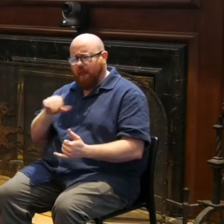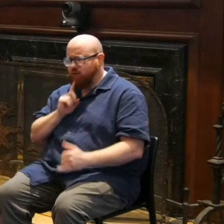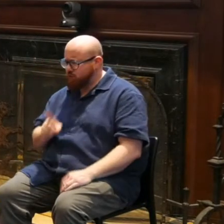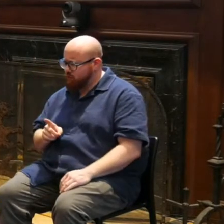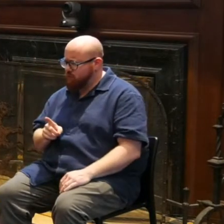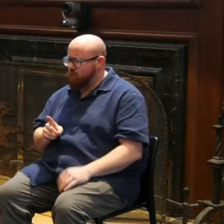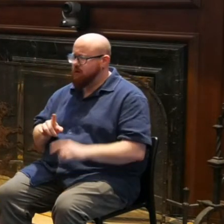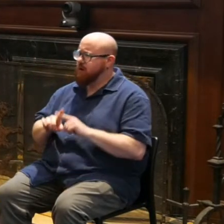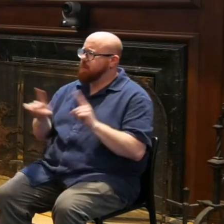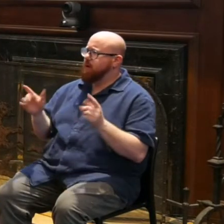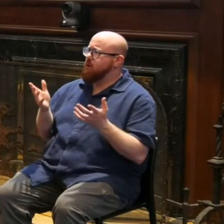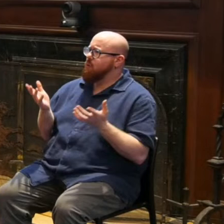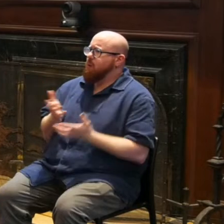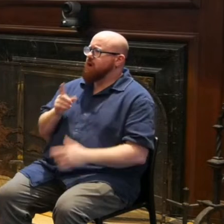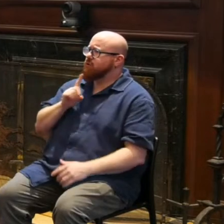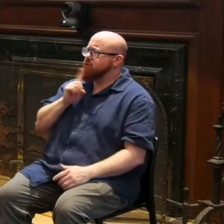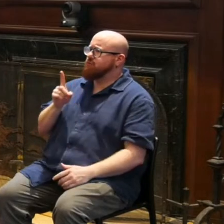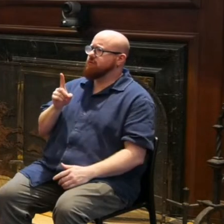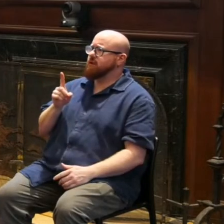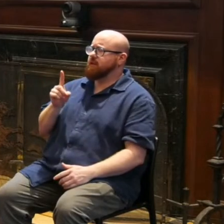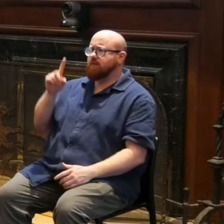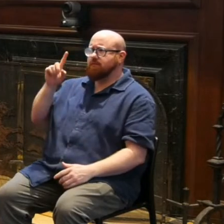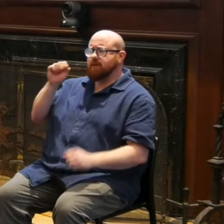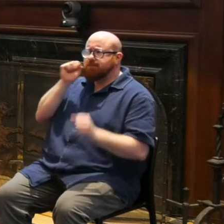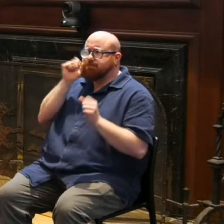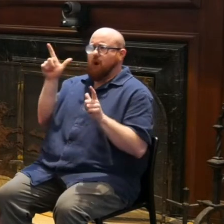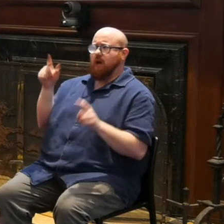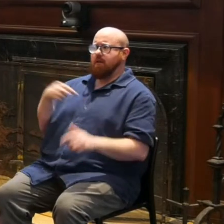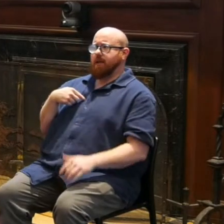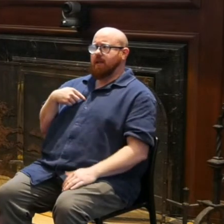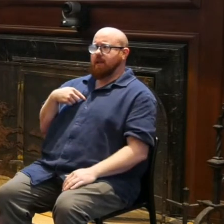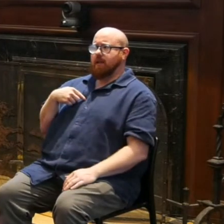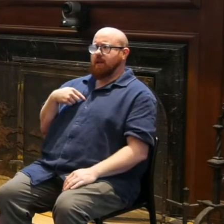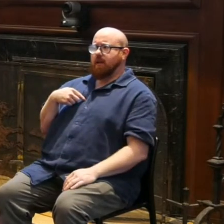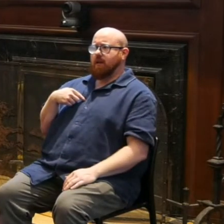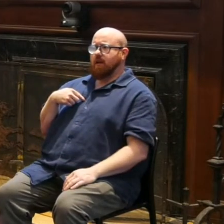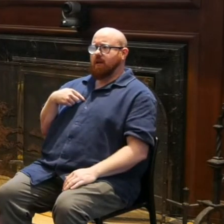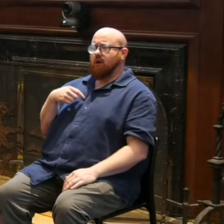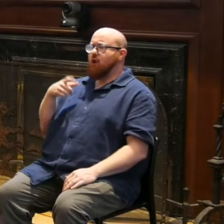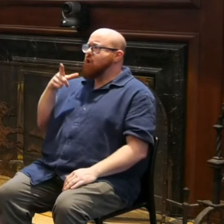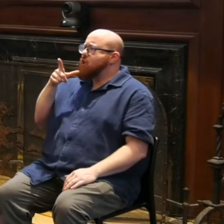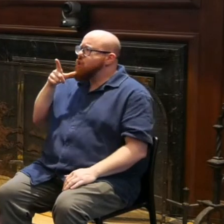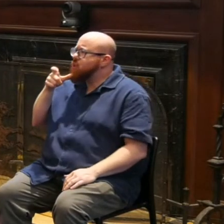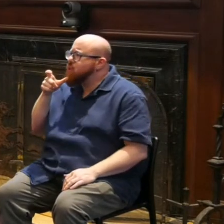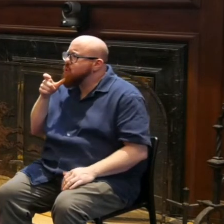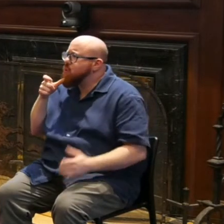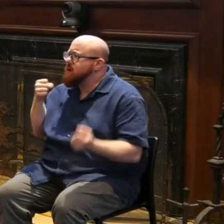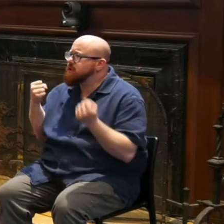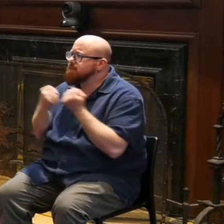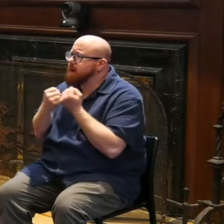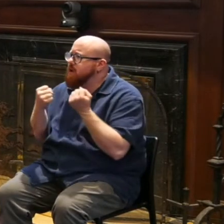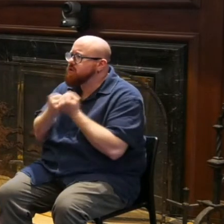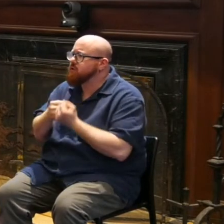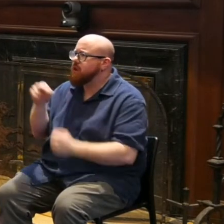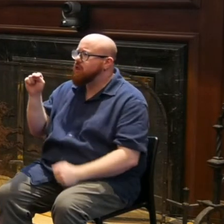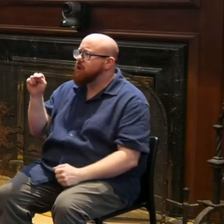what truly floored me was the who was sponsoring the